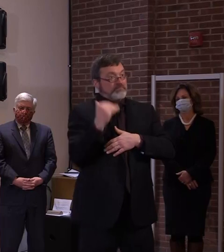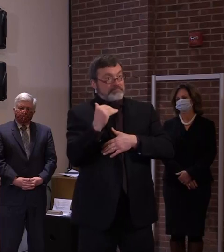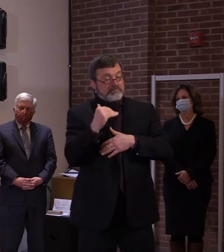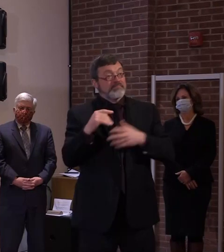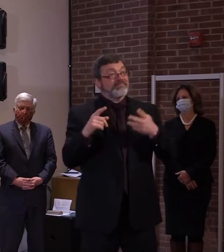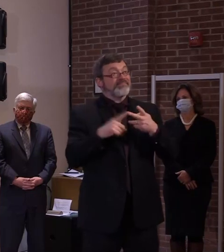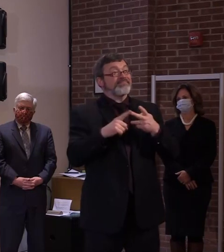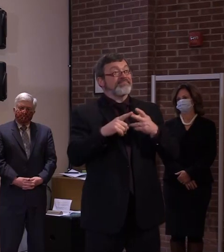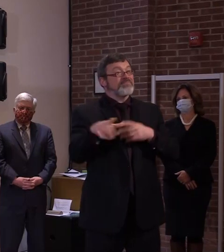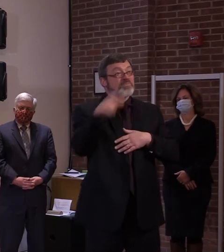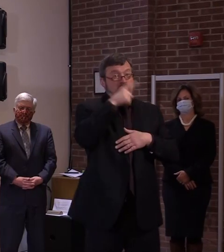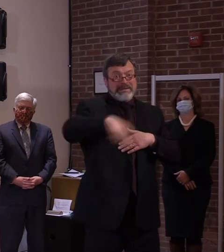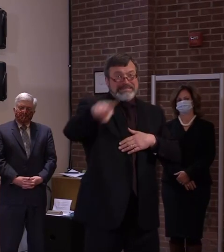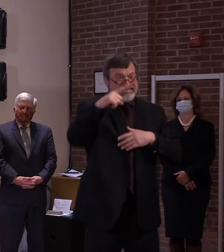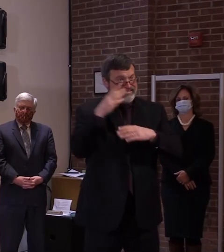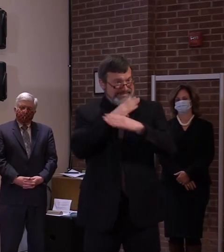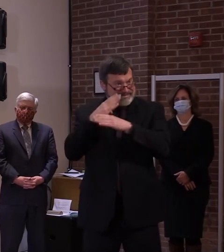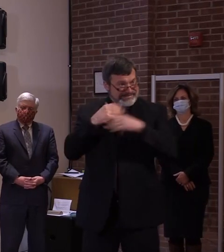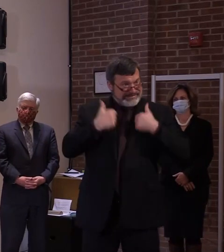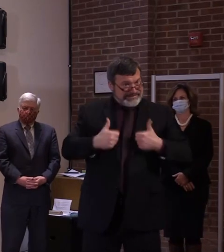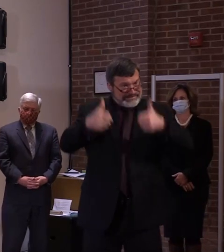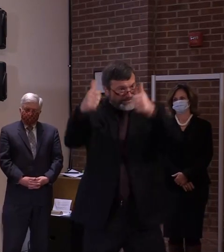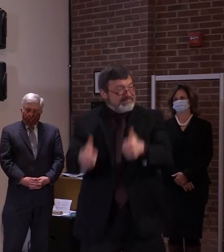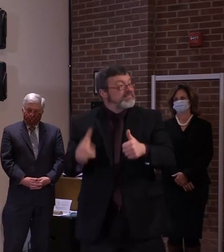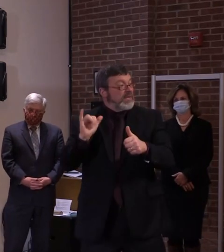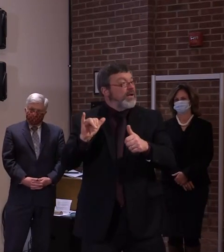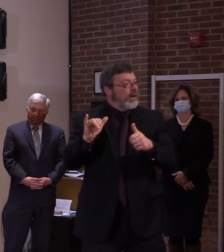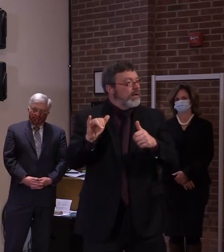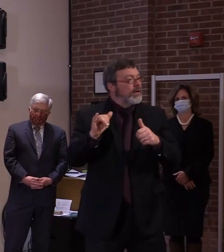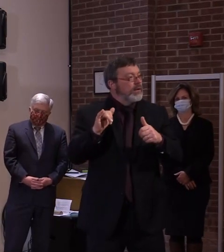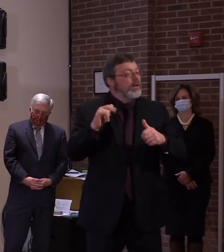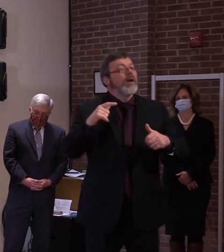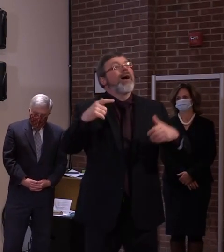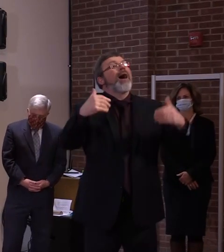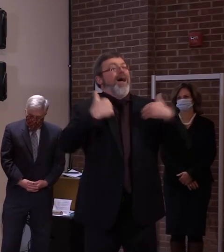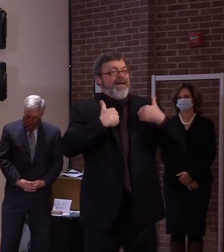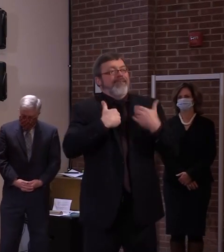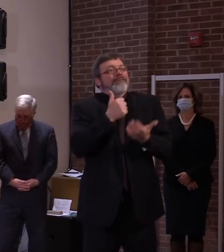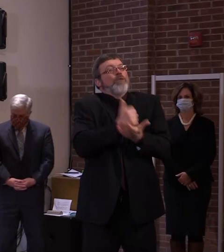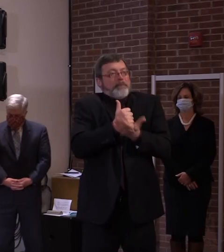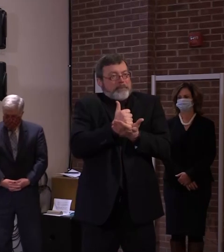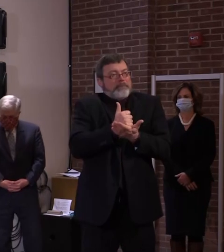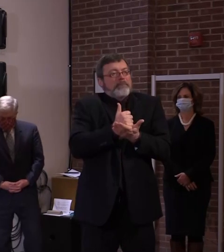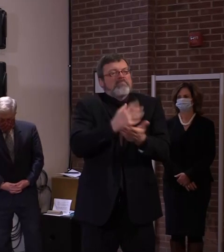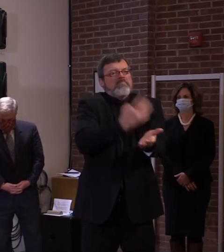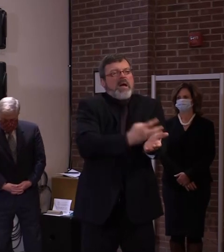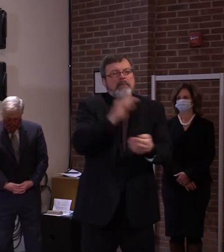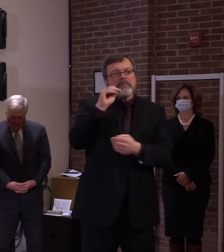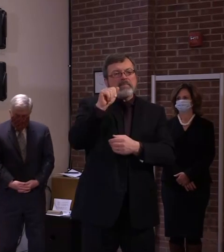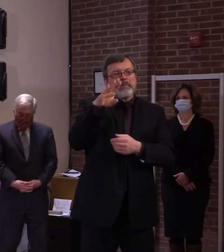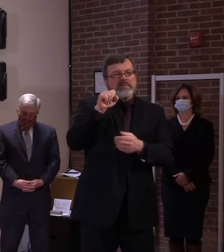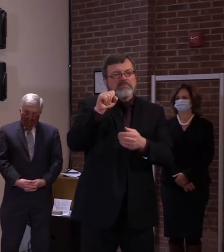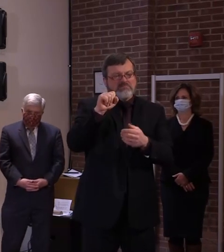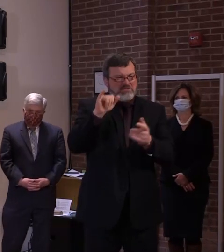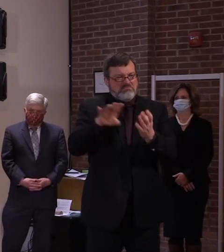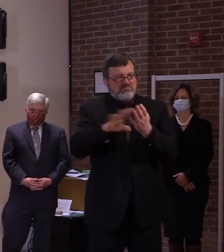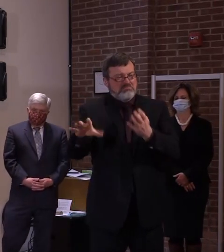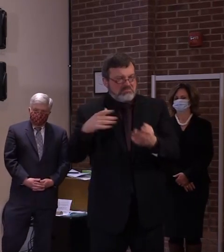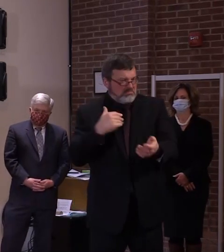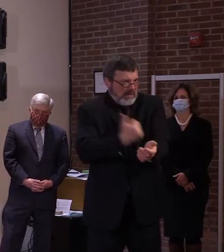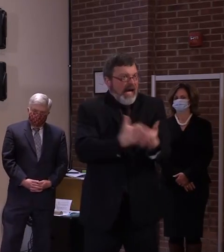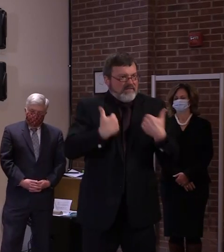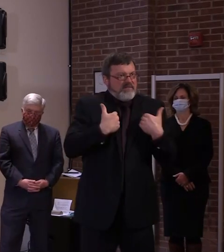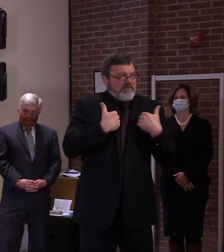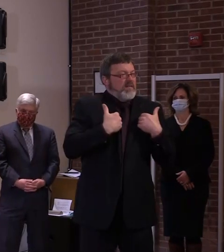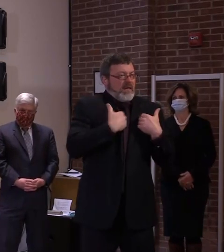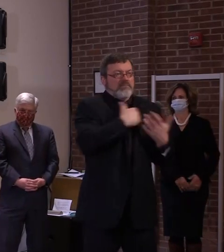is treatment available. I've spoken a number of times here about monoclonal antibodies, which can be used for those